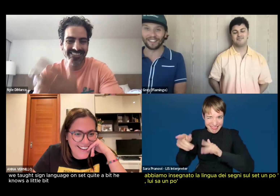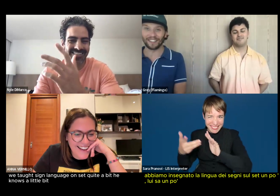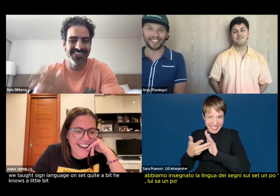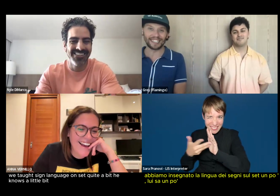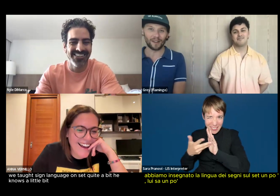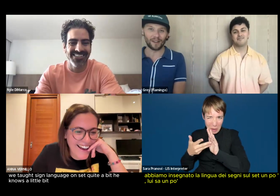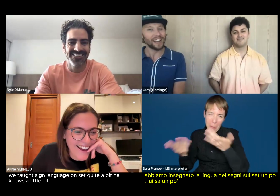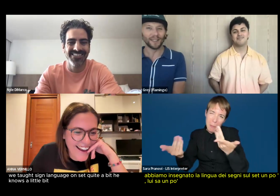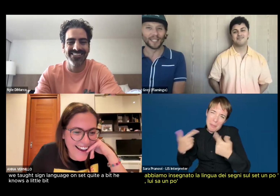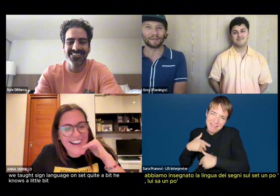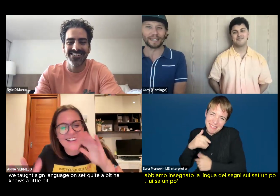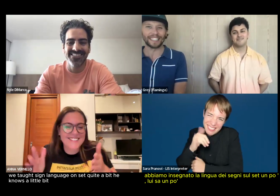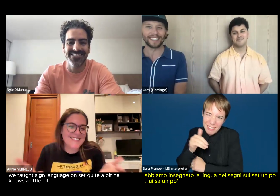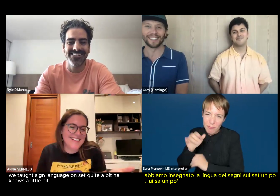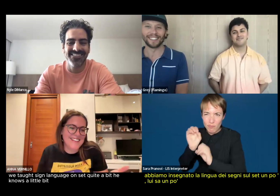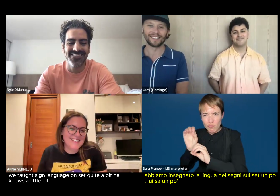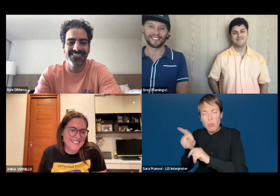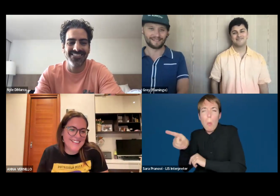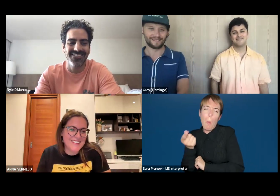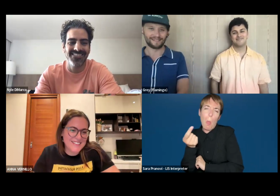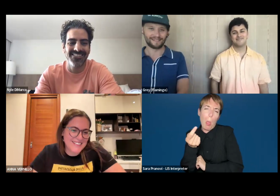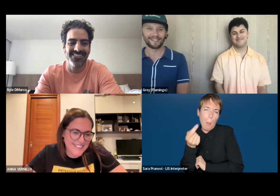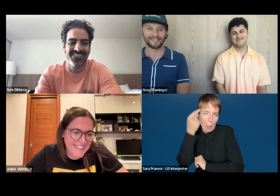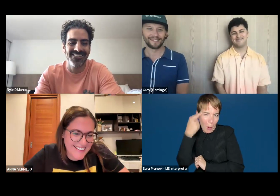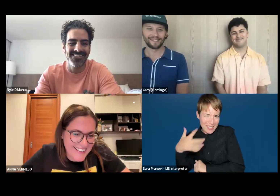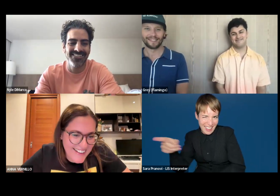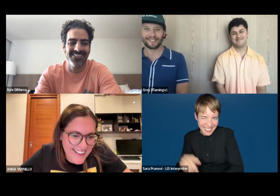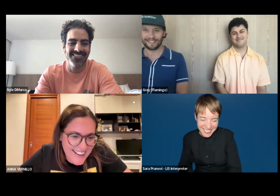taught sign language on set quite a bit. He knows a little bit.